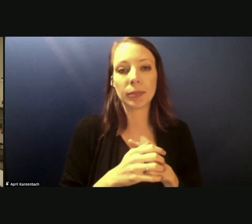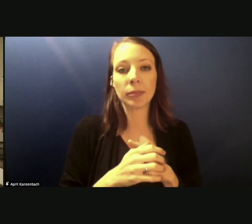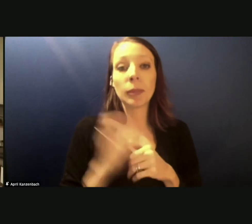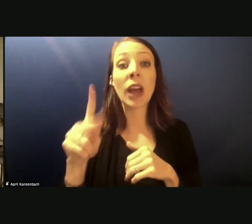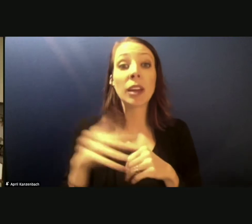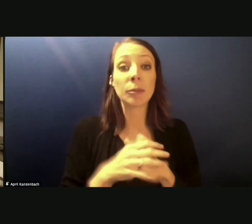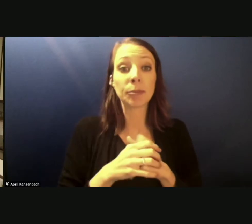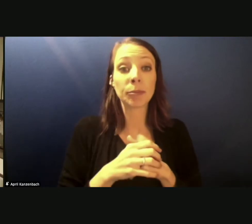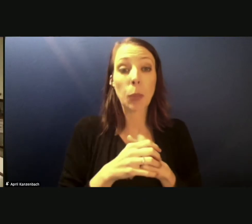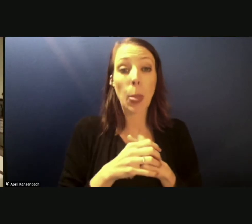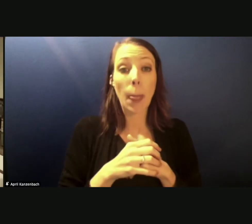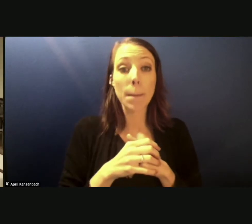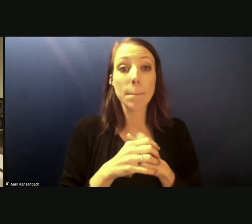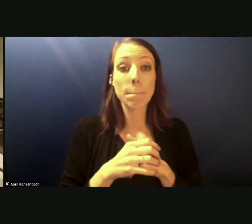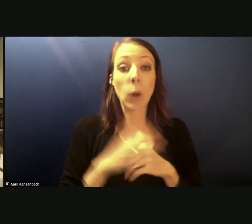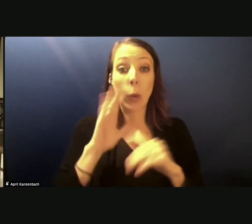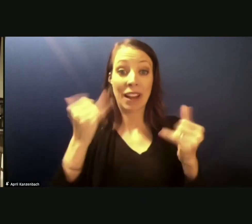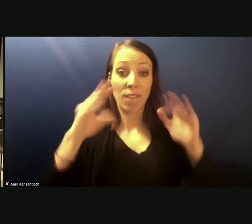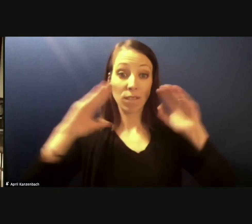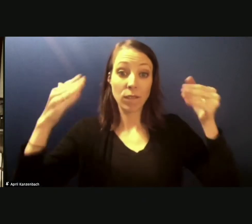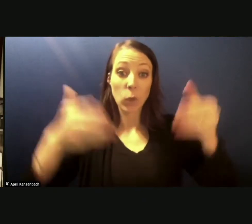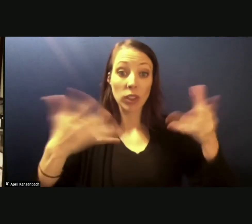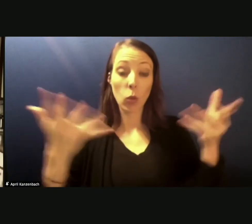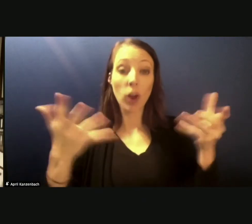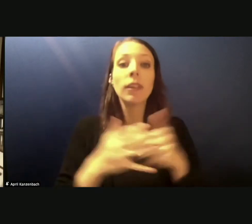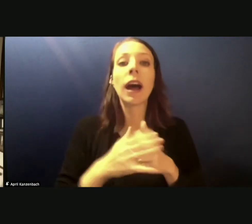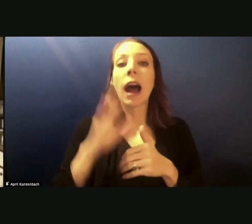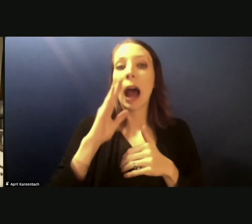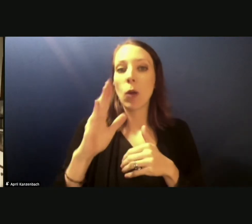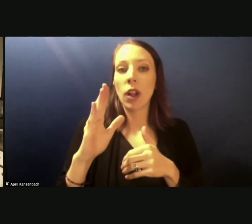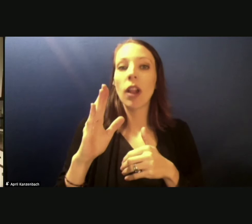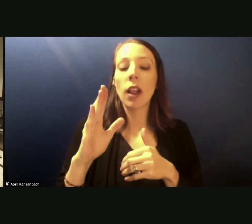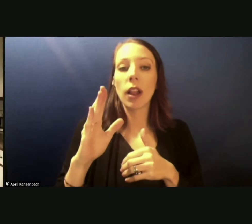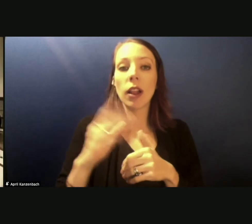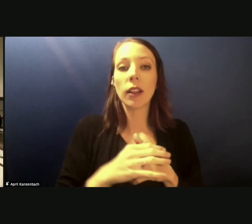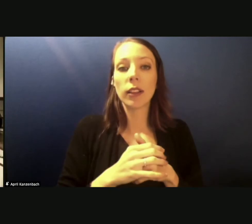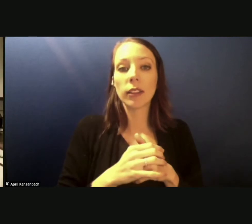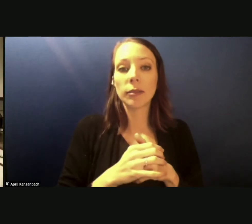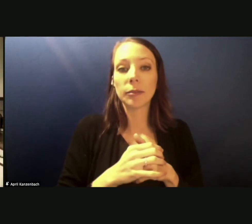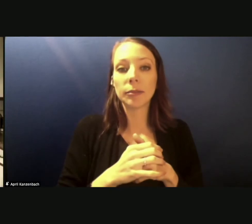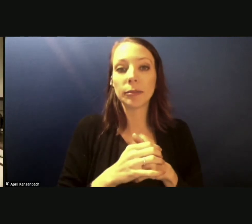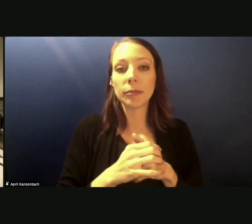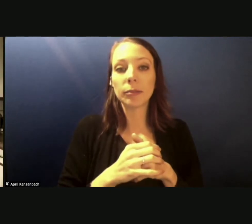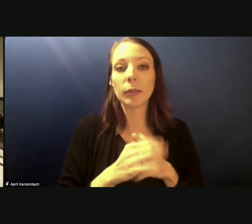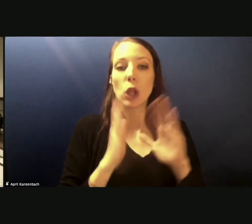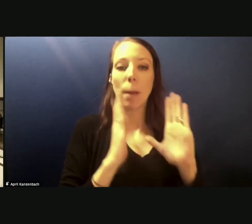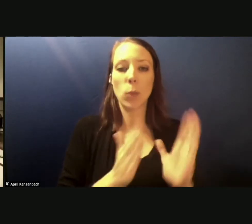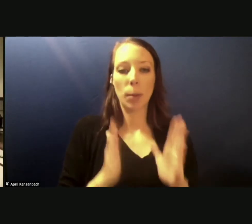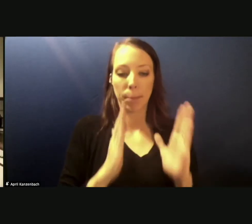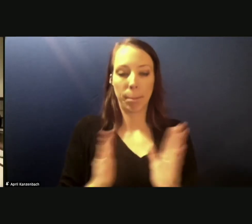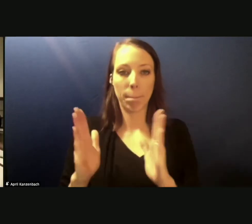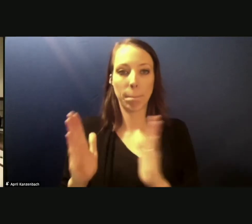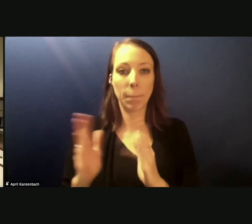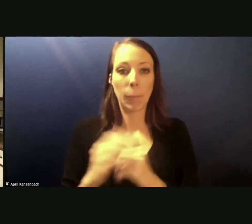Okay. So what we're going to focus on now, I'm going to get into prep. Now, prep, I always